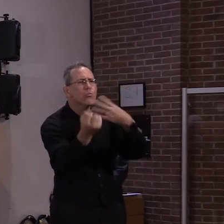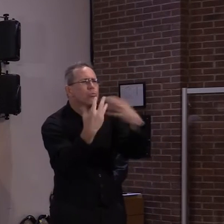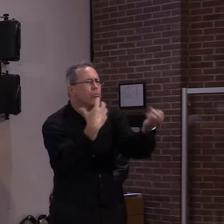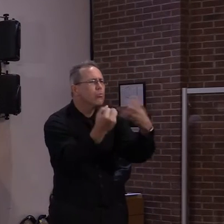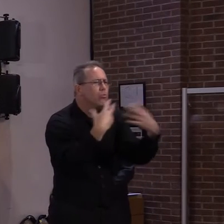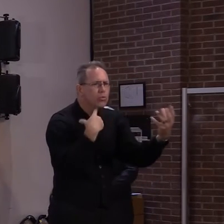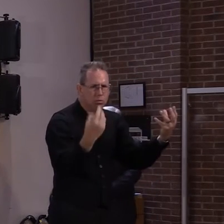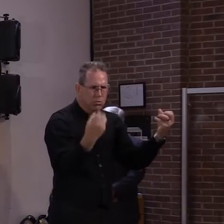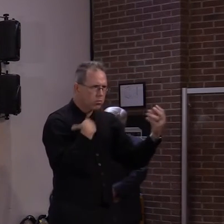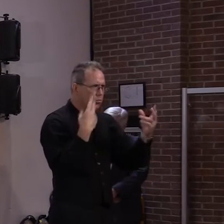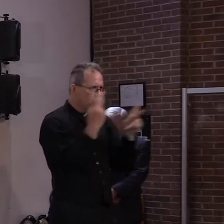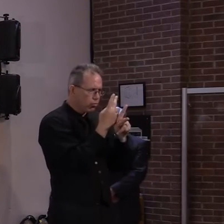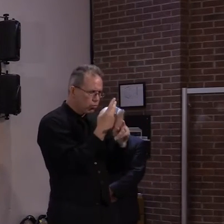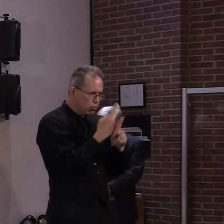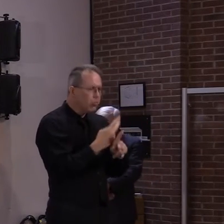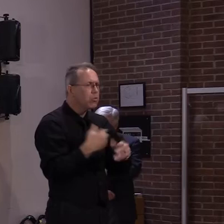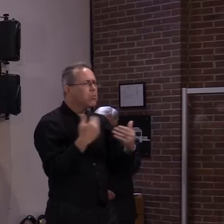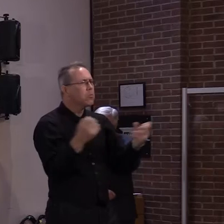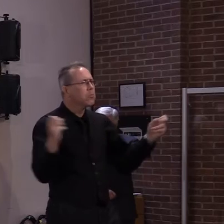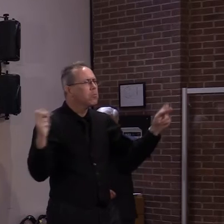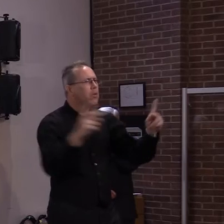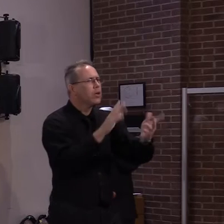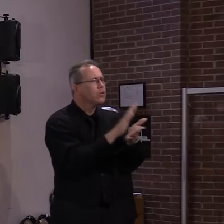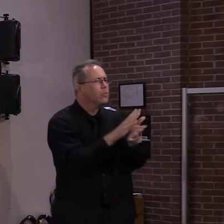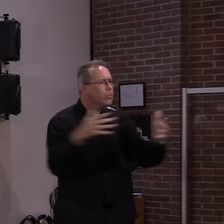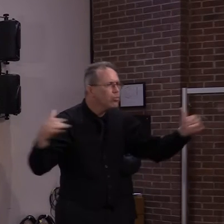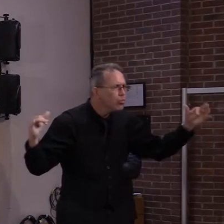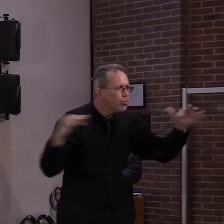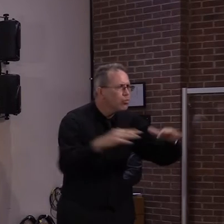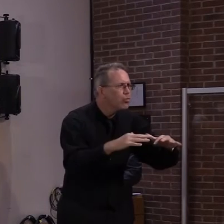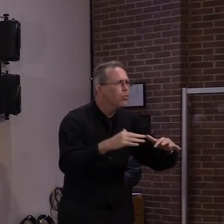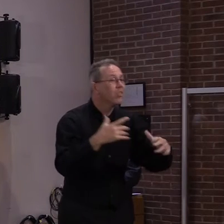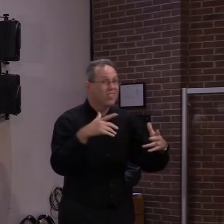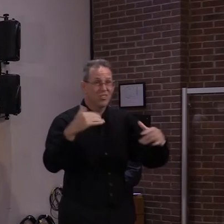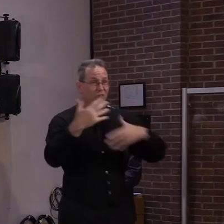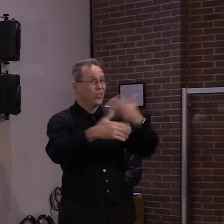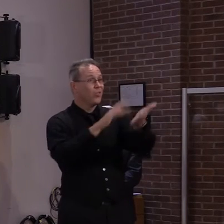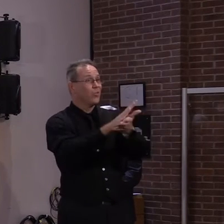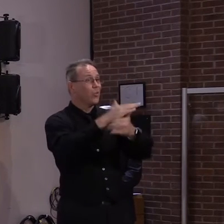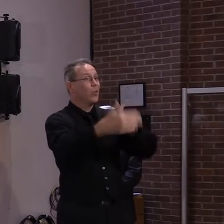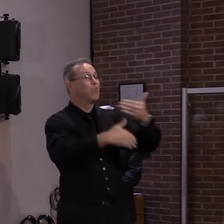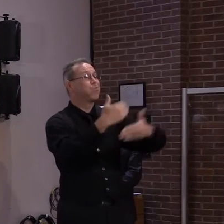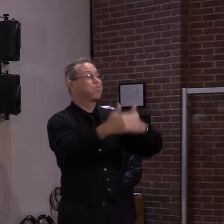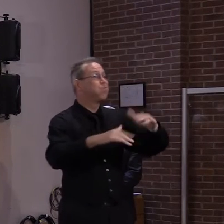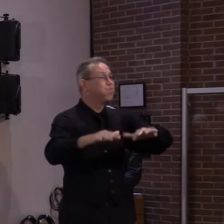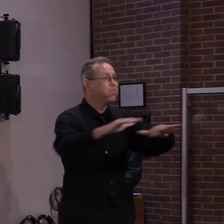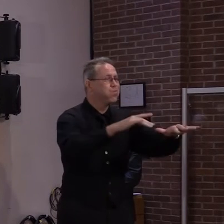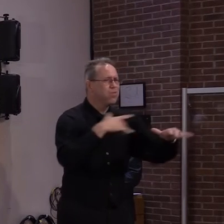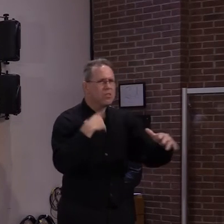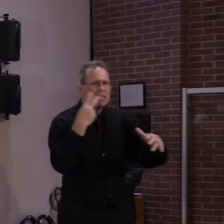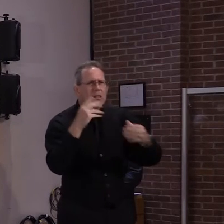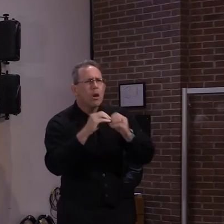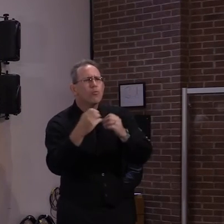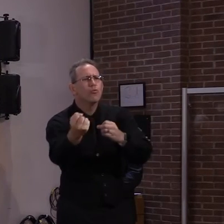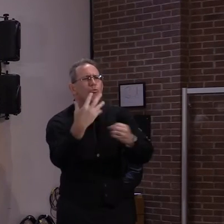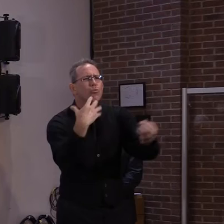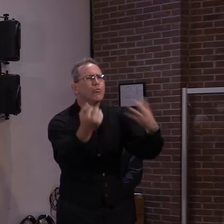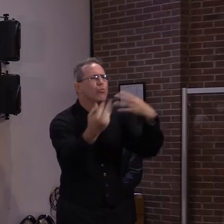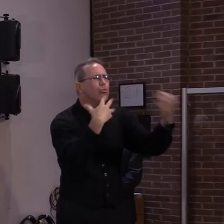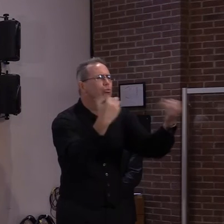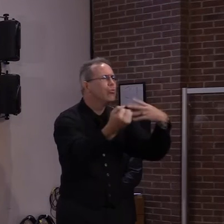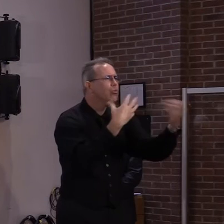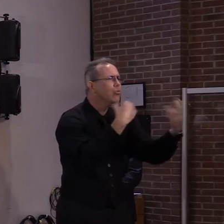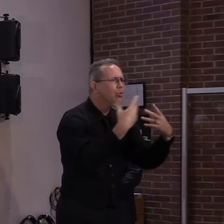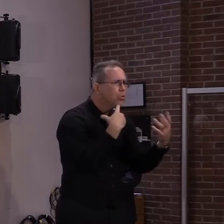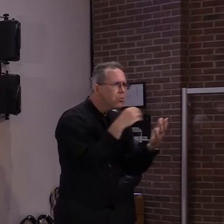in gathering some information from the local level as to what are the patterns of needs from students, not only in social emotional areas, but also